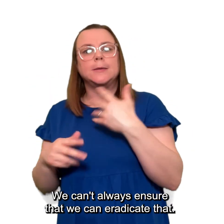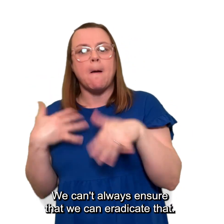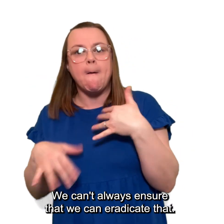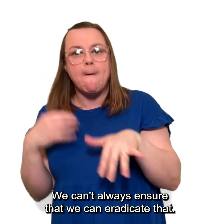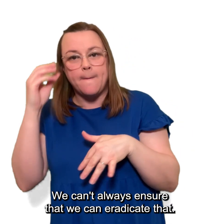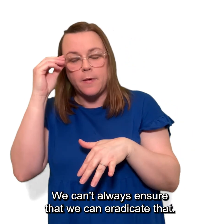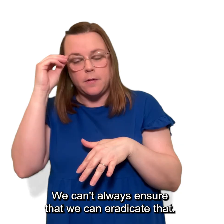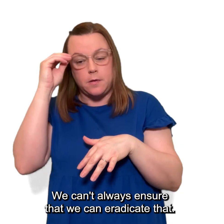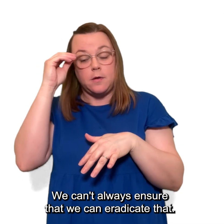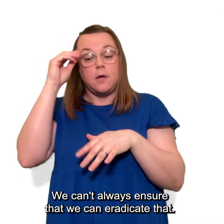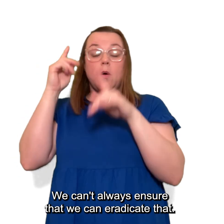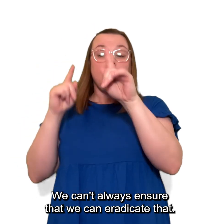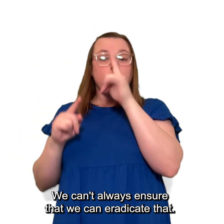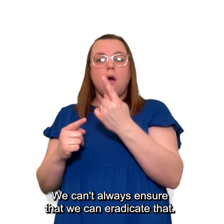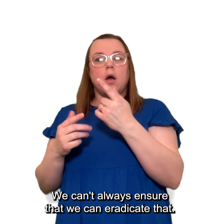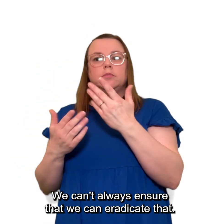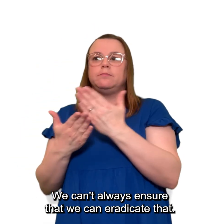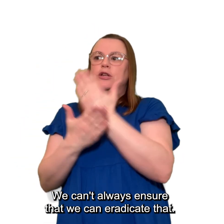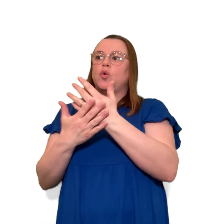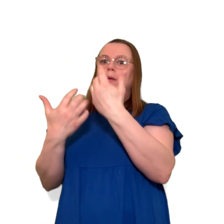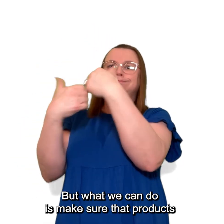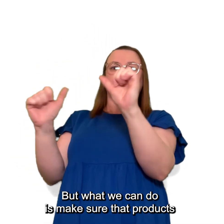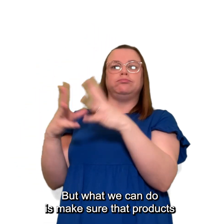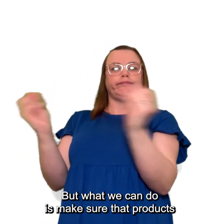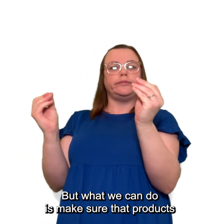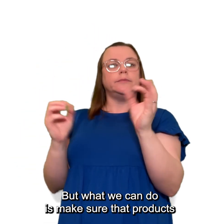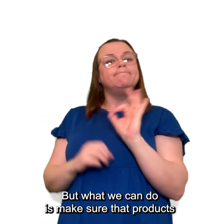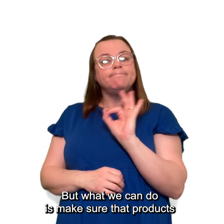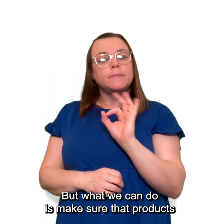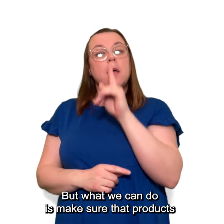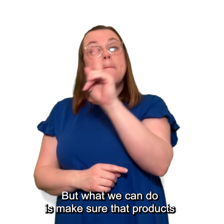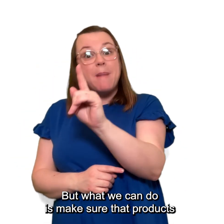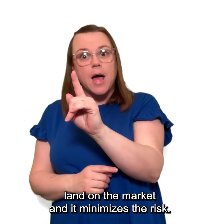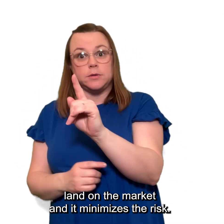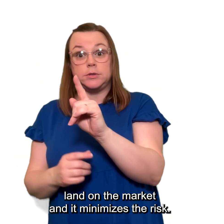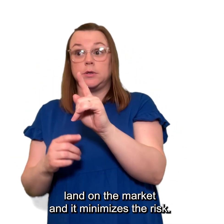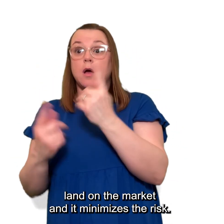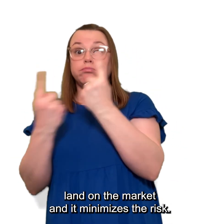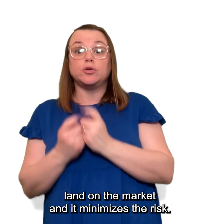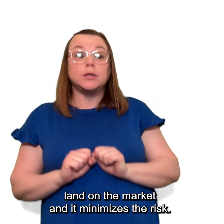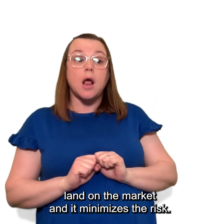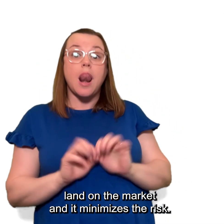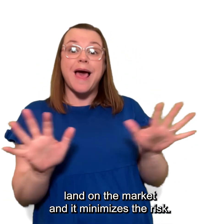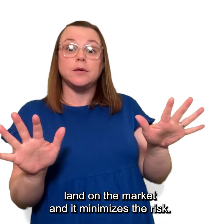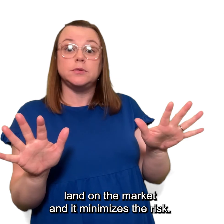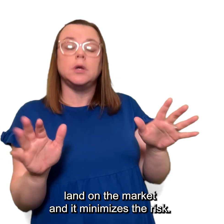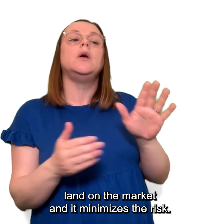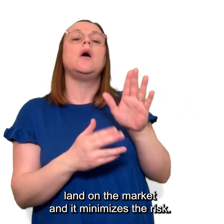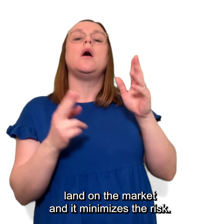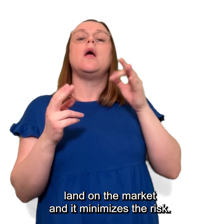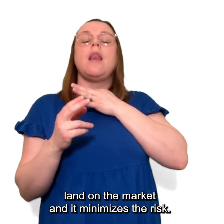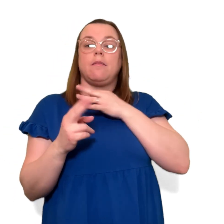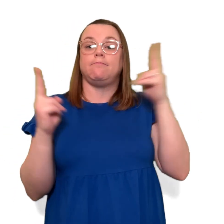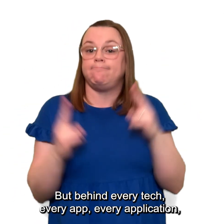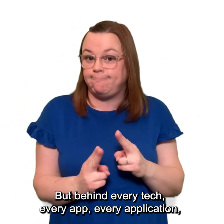harm. We can't always ensure that we can eradicate that, but what we can do is make sure that products land on the market and it minimizes